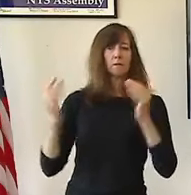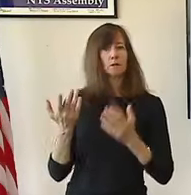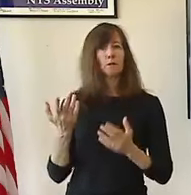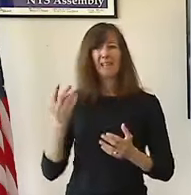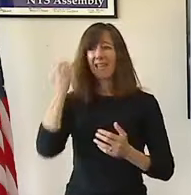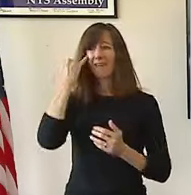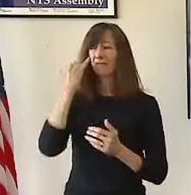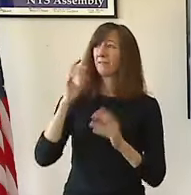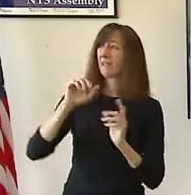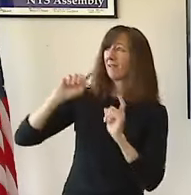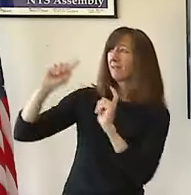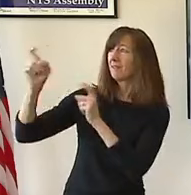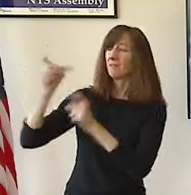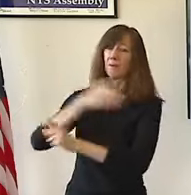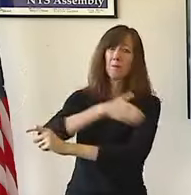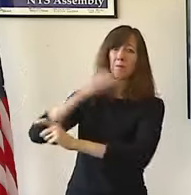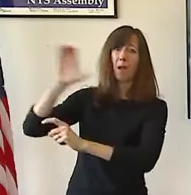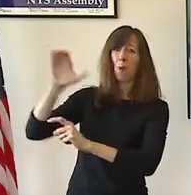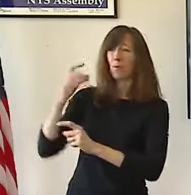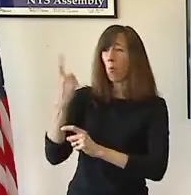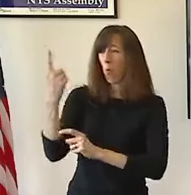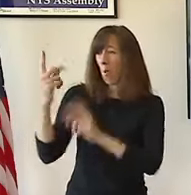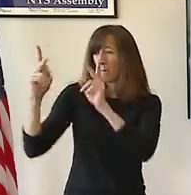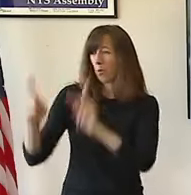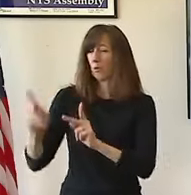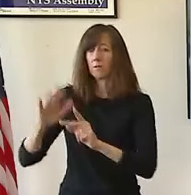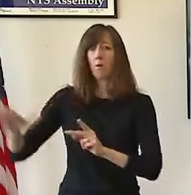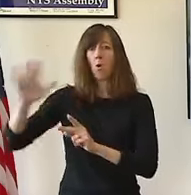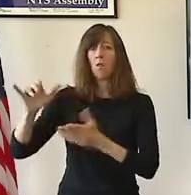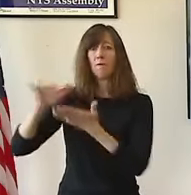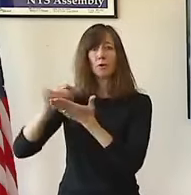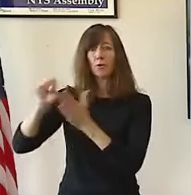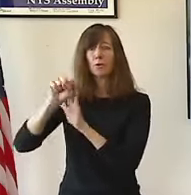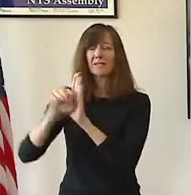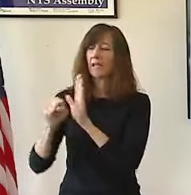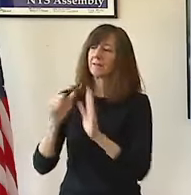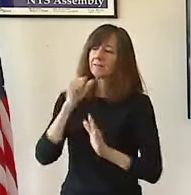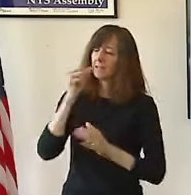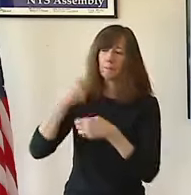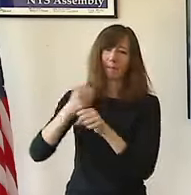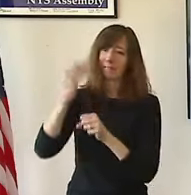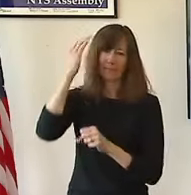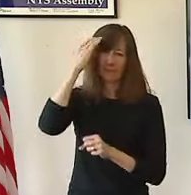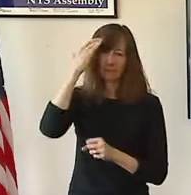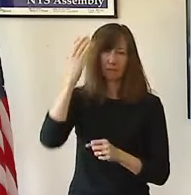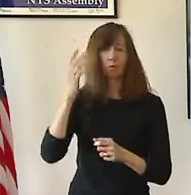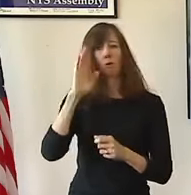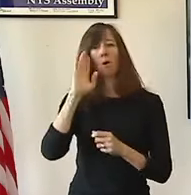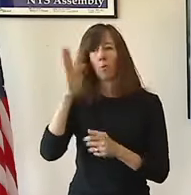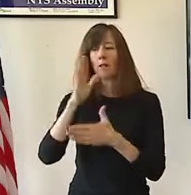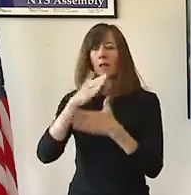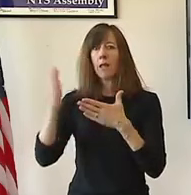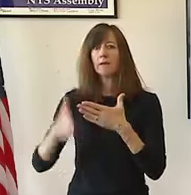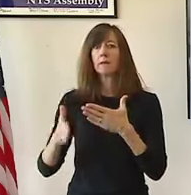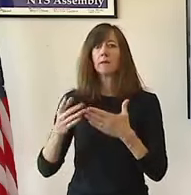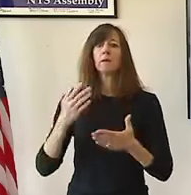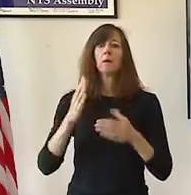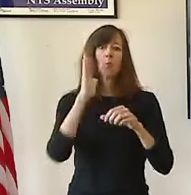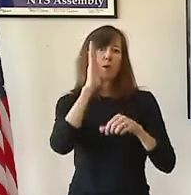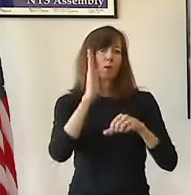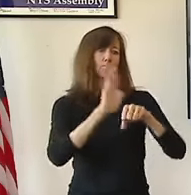state of New York just isn't practical, it's not logical, and it needs to end. So we're going to be asking people to join us in calling on the state